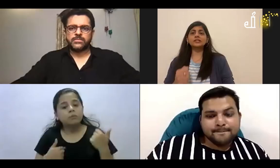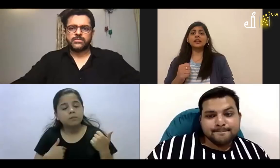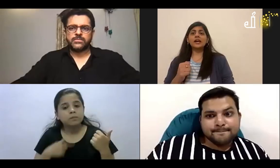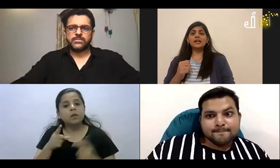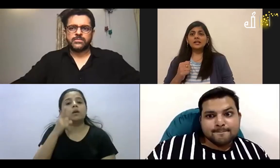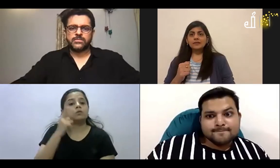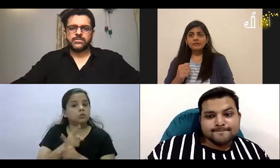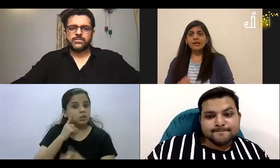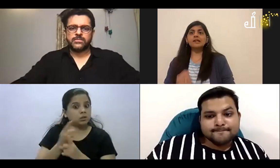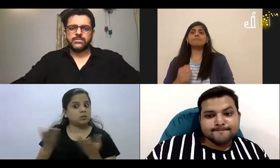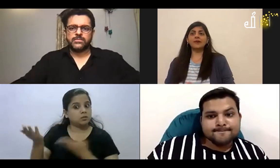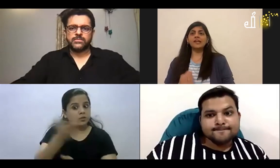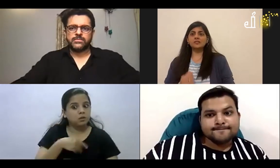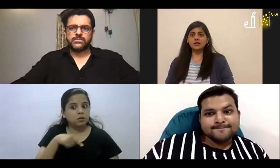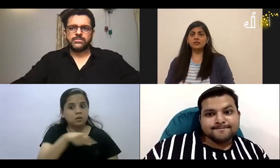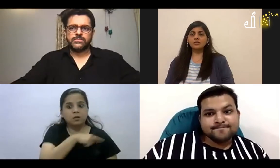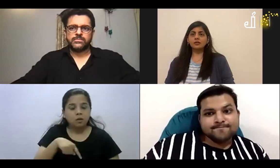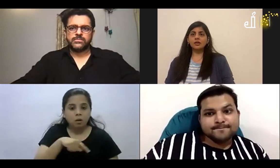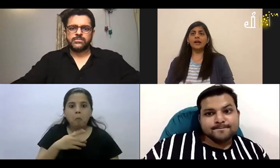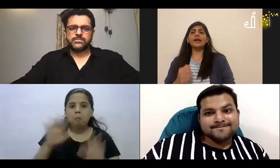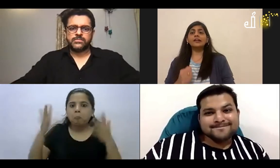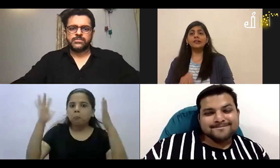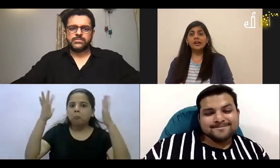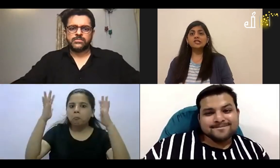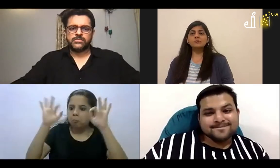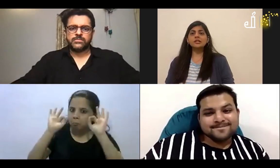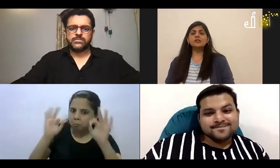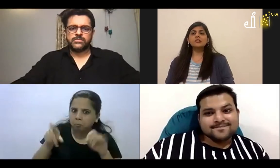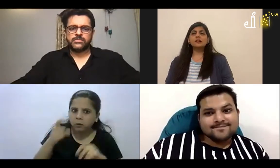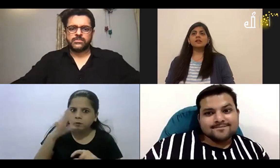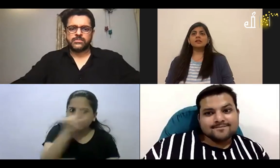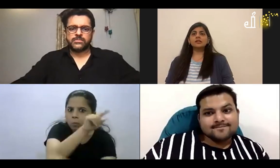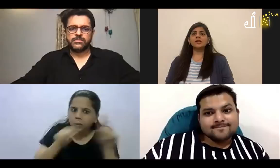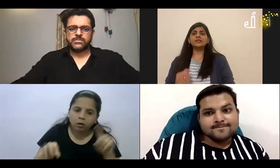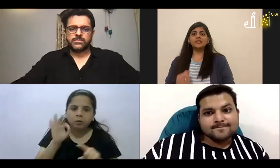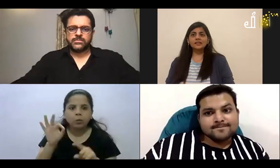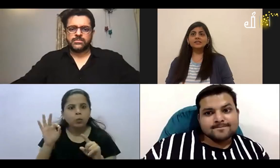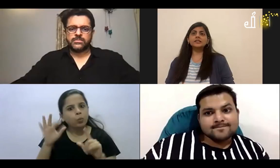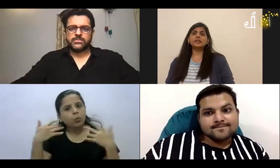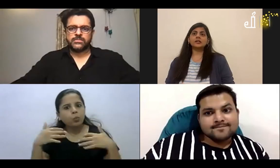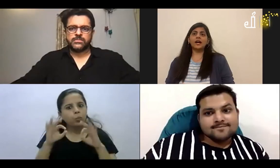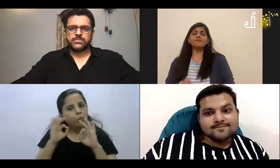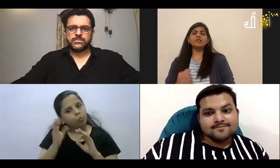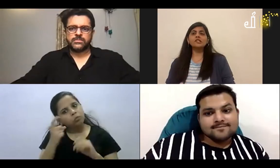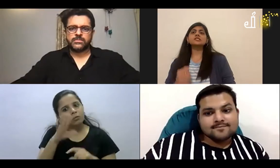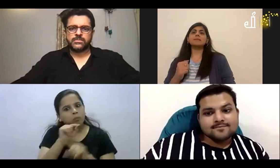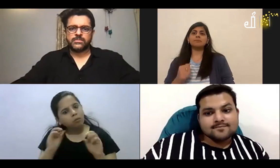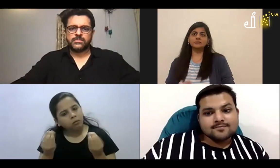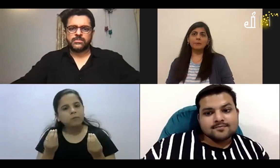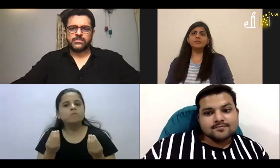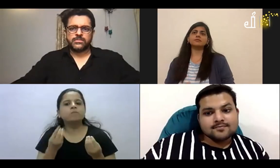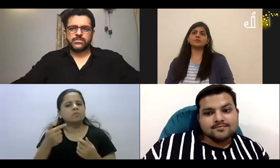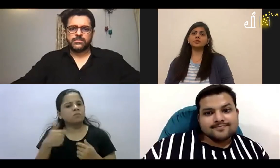teachers really praised me and encouraged me that yes, I have changed